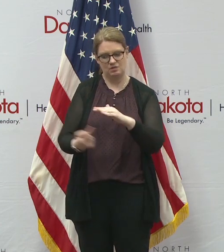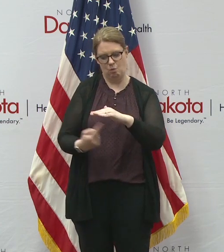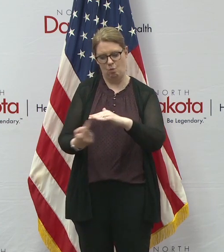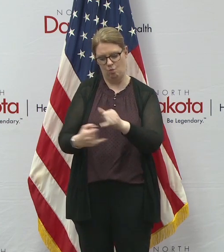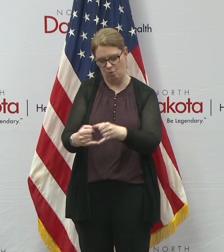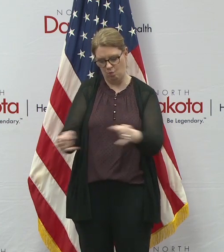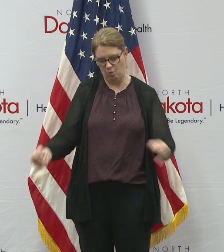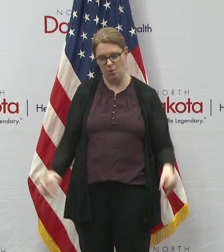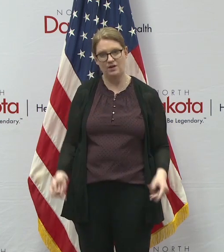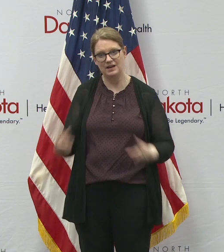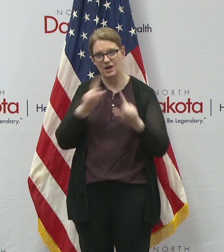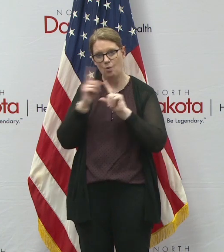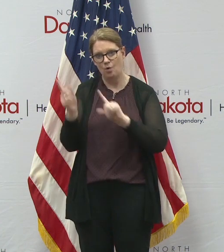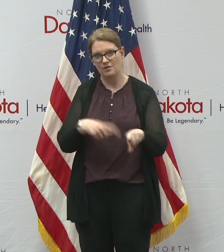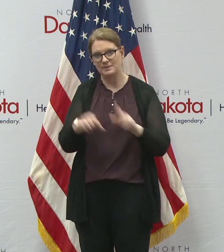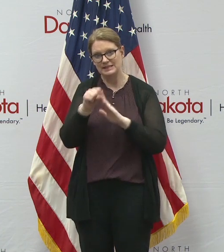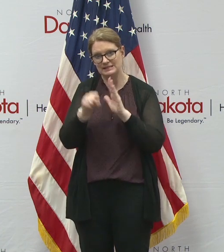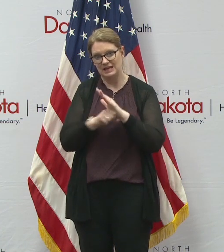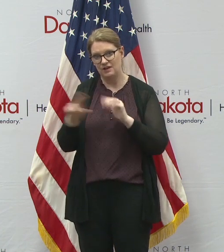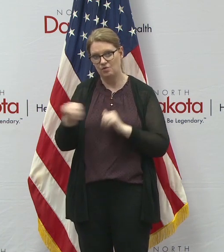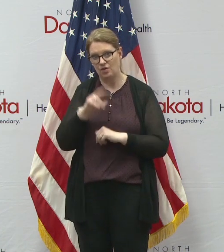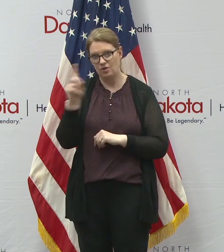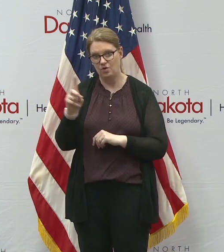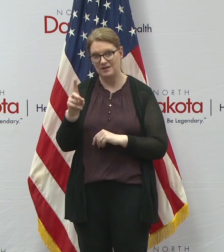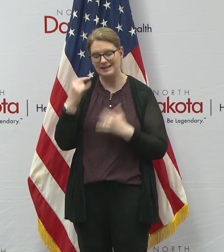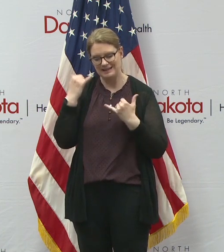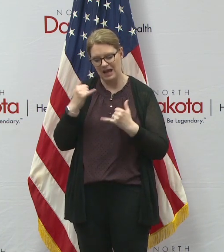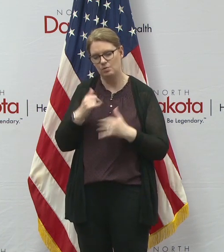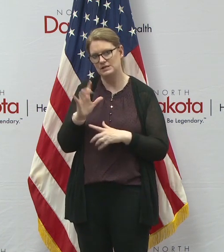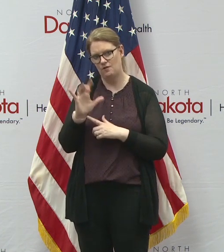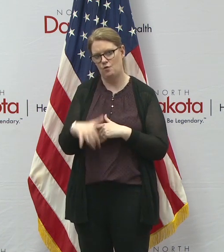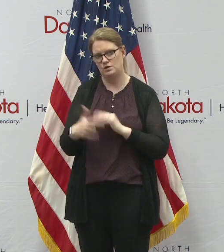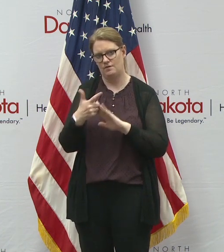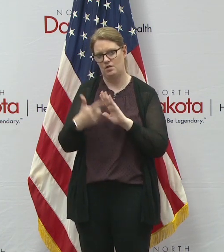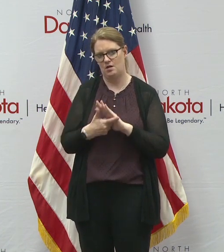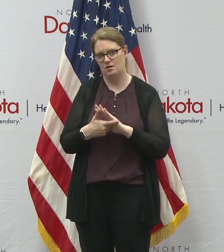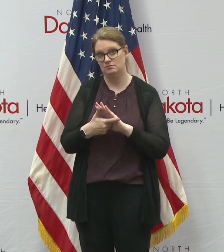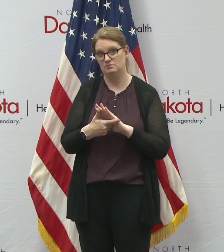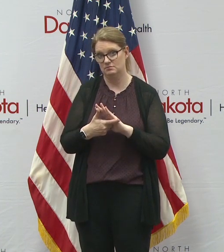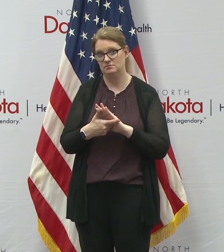and that is now has the force of law and is